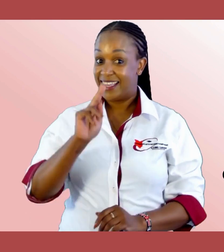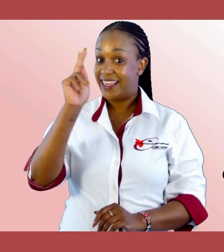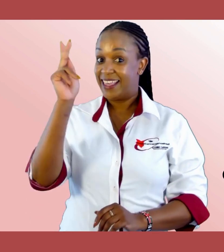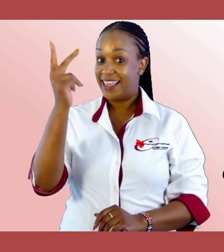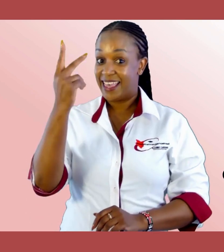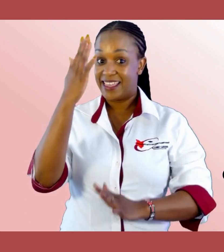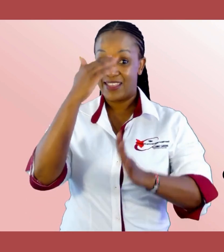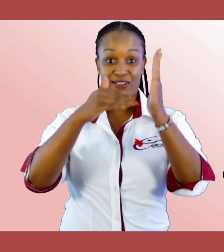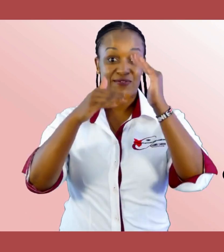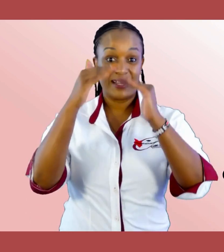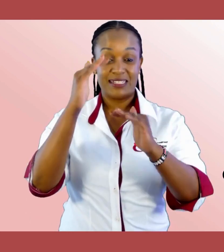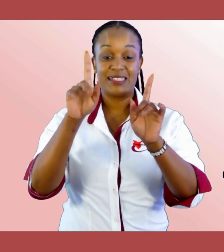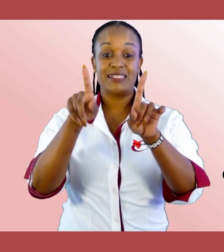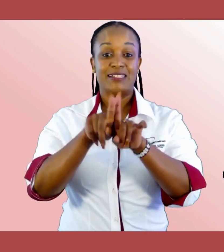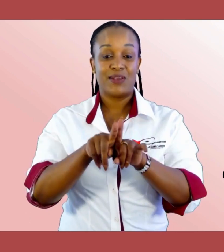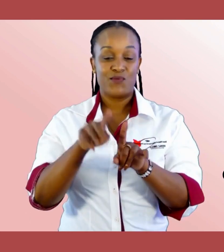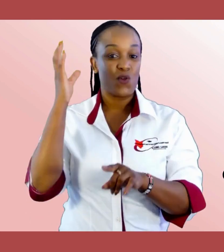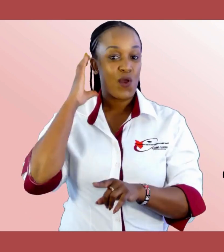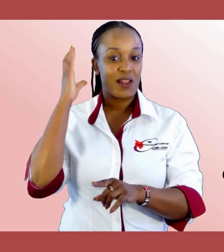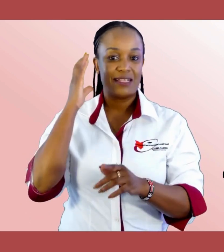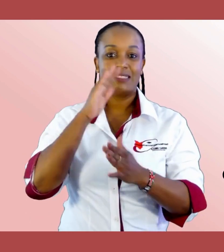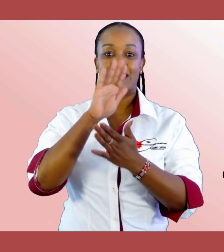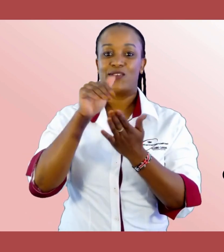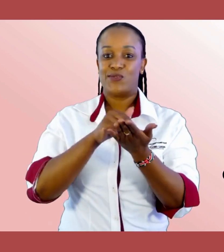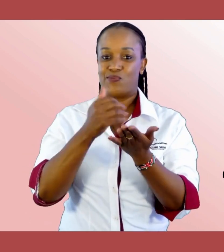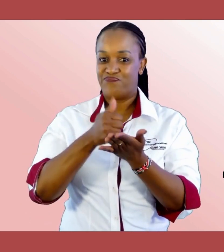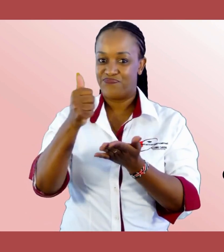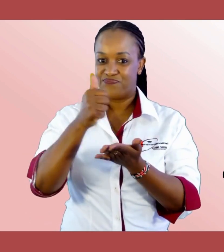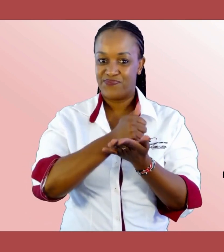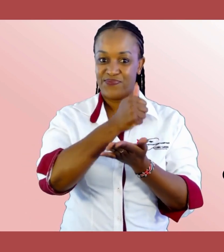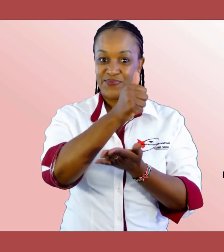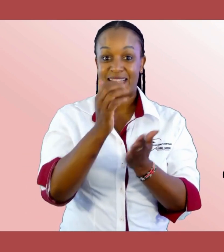Kenya Universities and Colleges Central Placement Service,